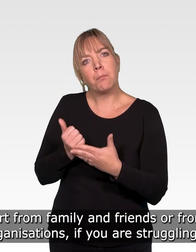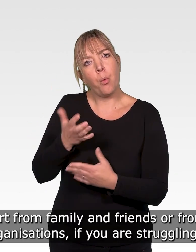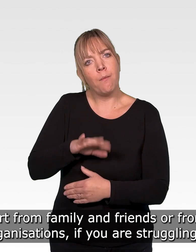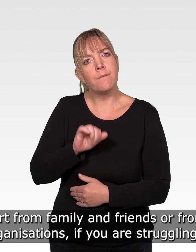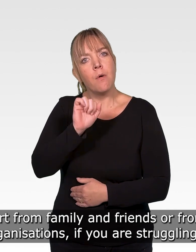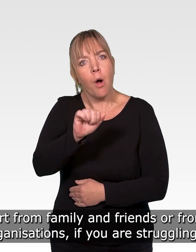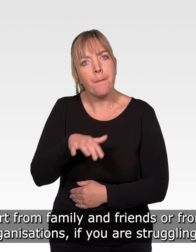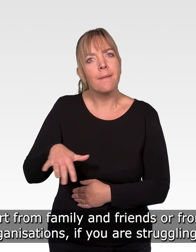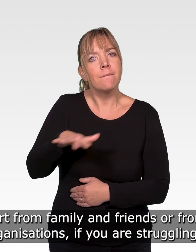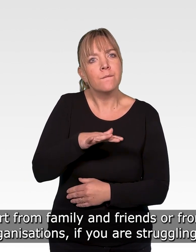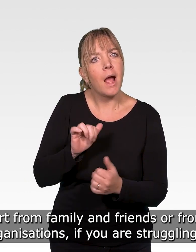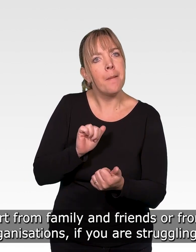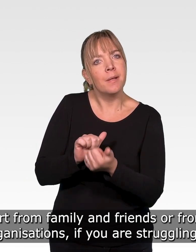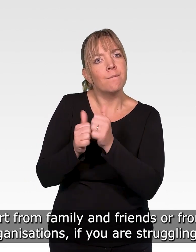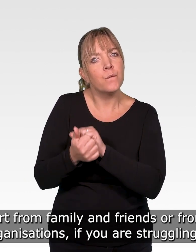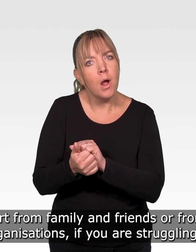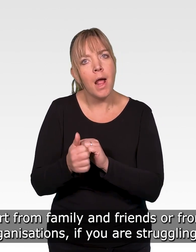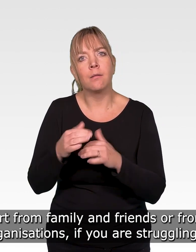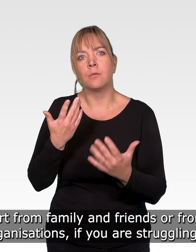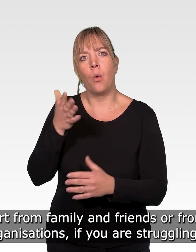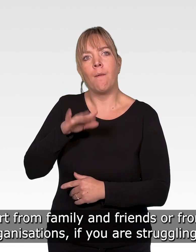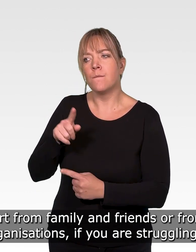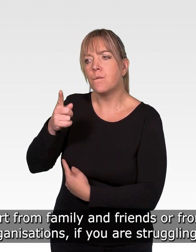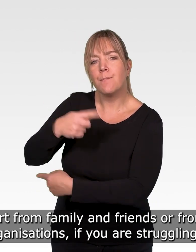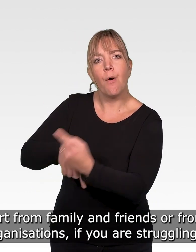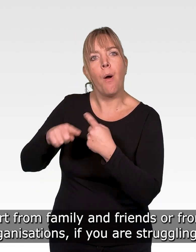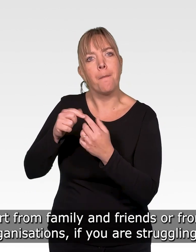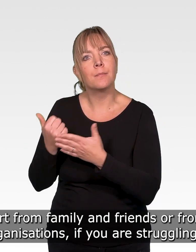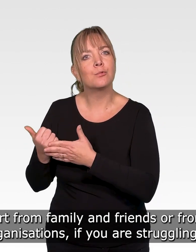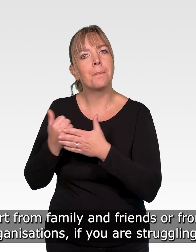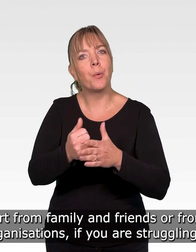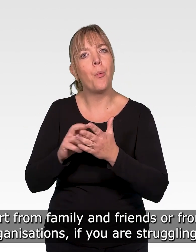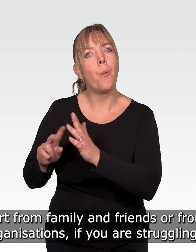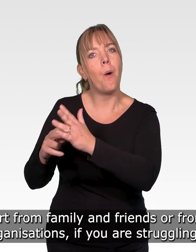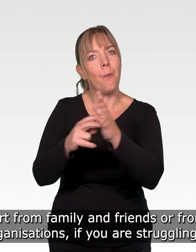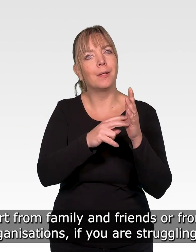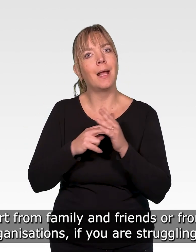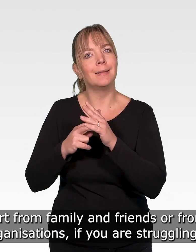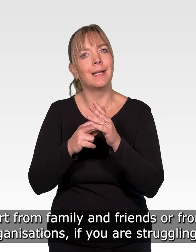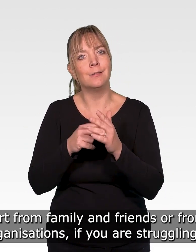Seek support from family and friends or from support organizations if you are struggling.